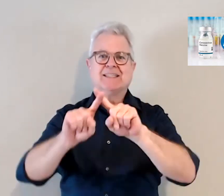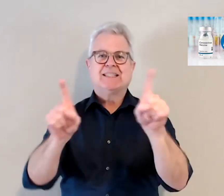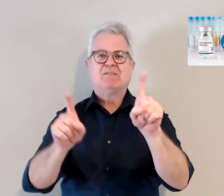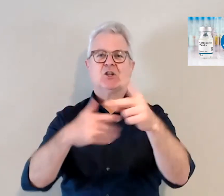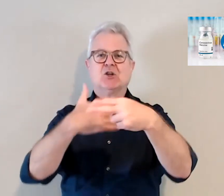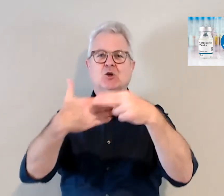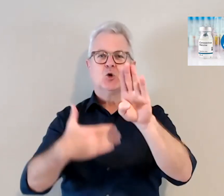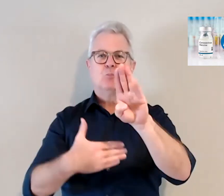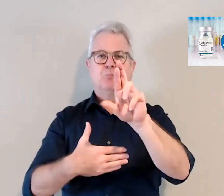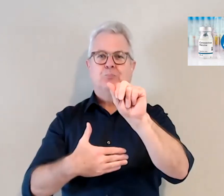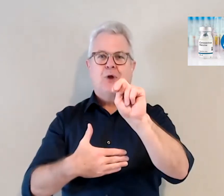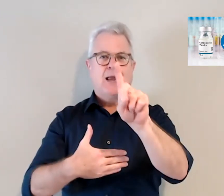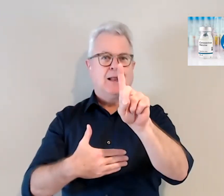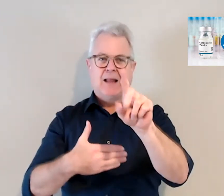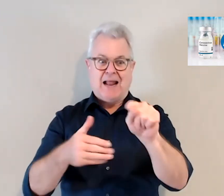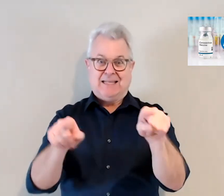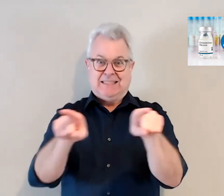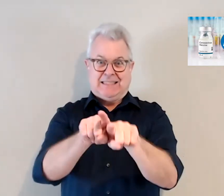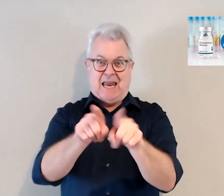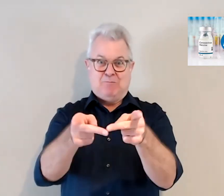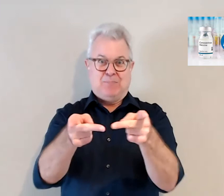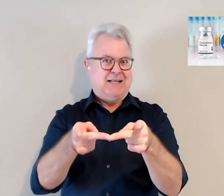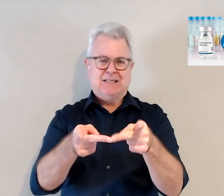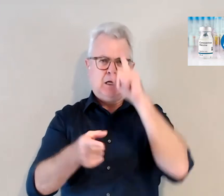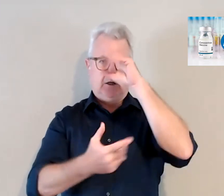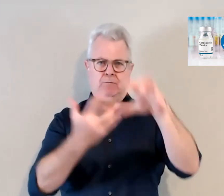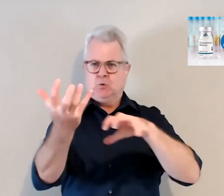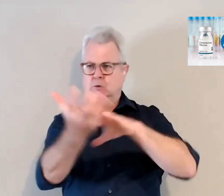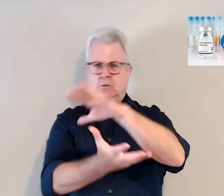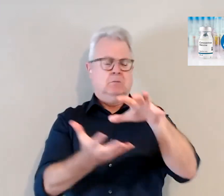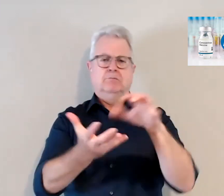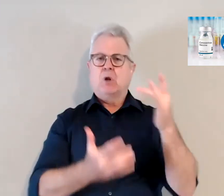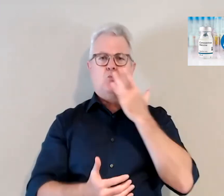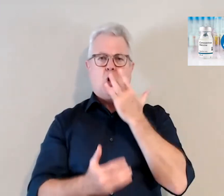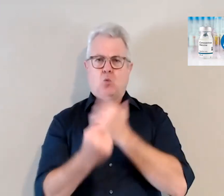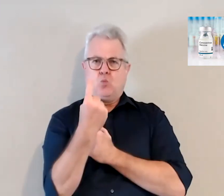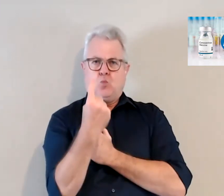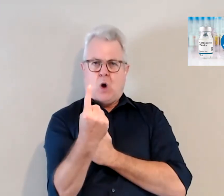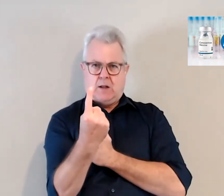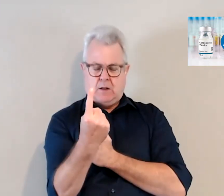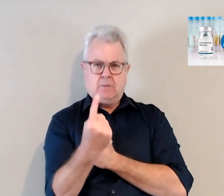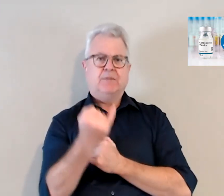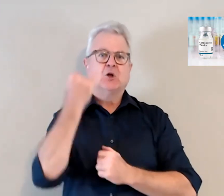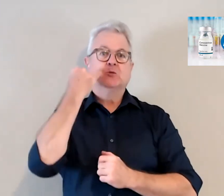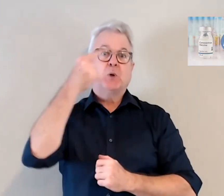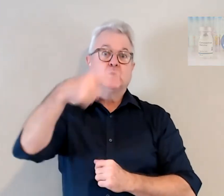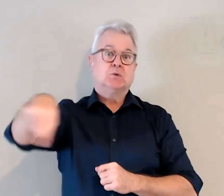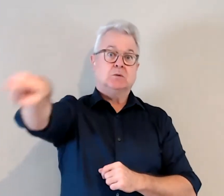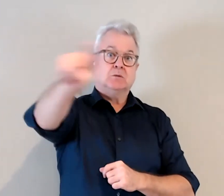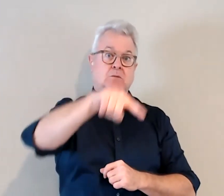to offer the 3 varieties of booster brands at the same location because then it becomes very confusing. So they are offering